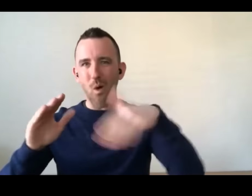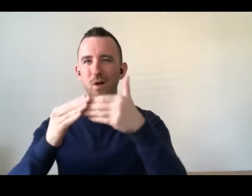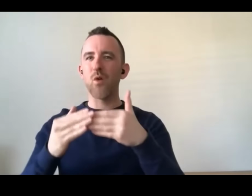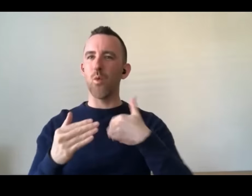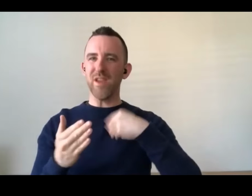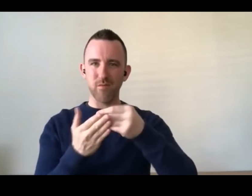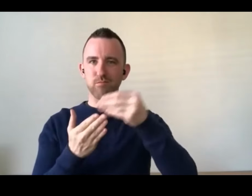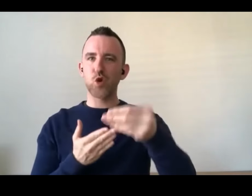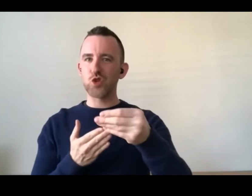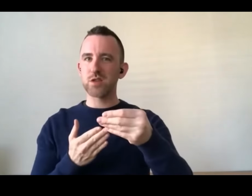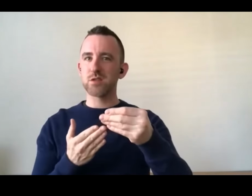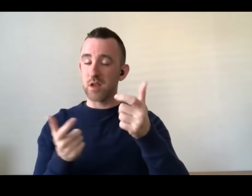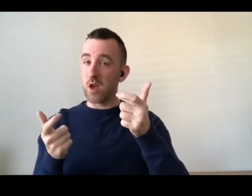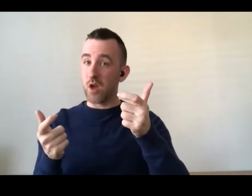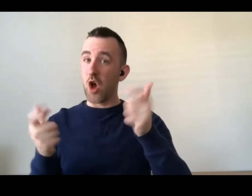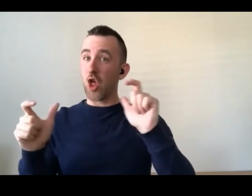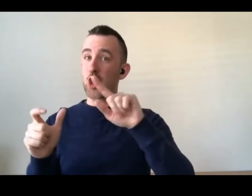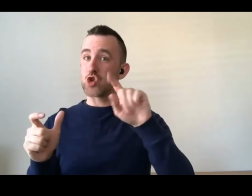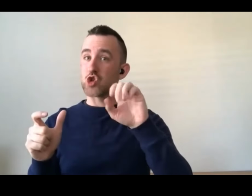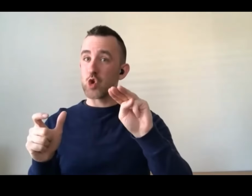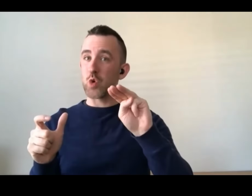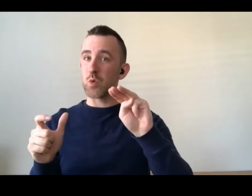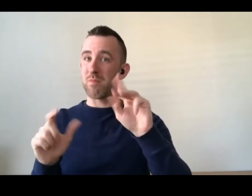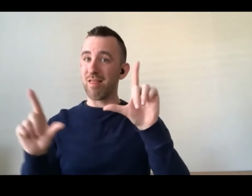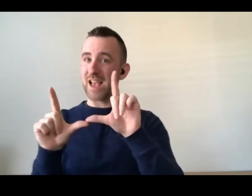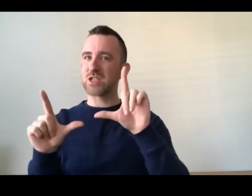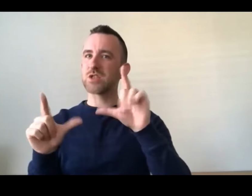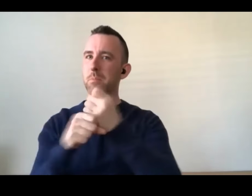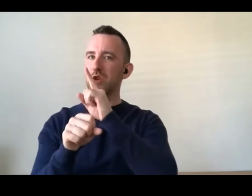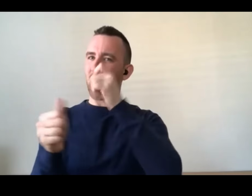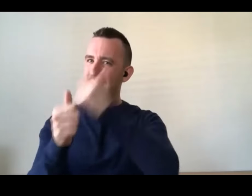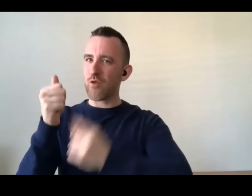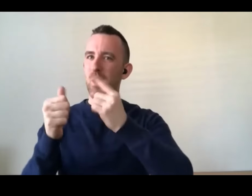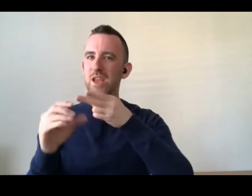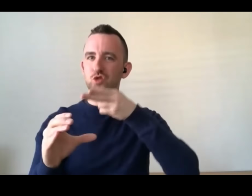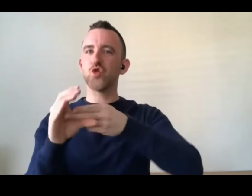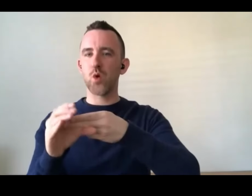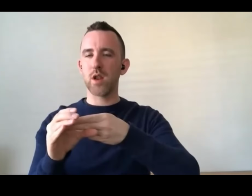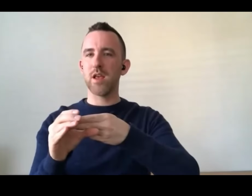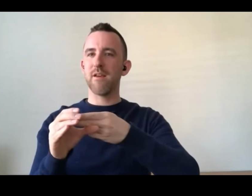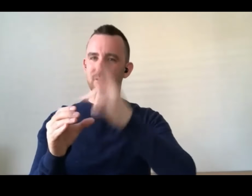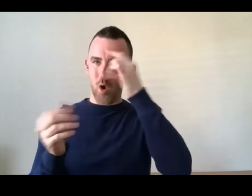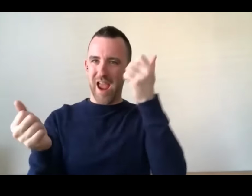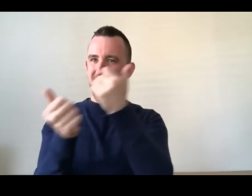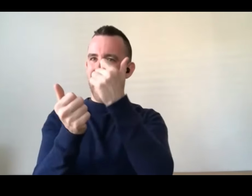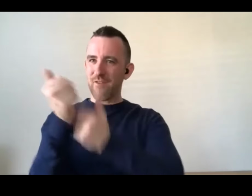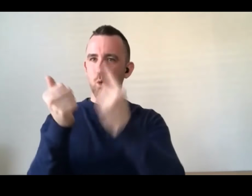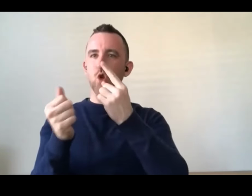purchased a rather large Zoom license to make sure that everyone can get into our Zooms that has registered. And we will also